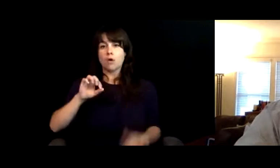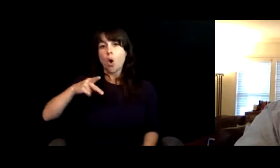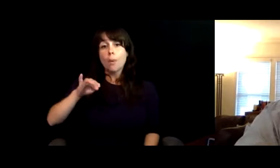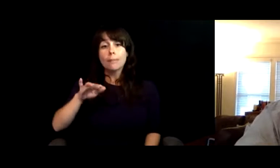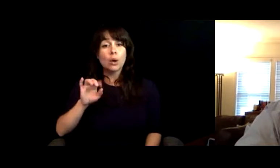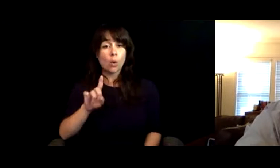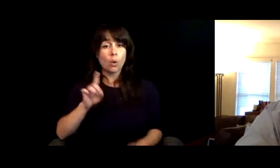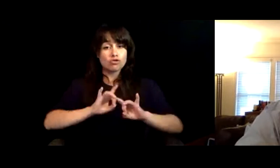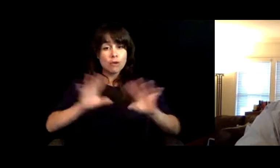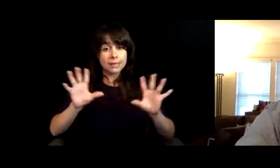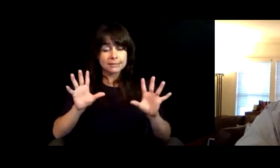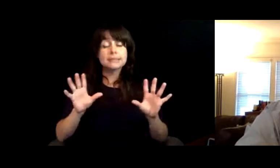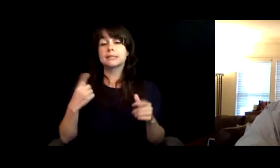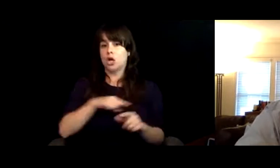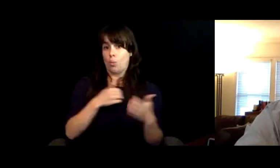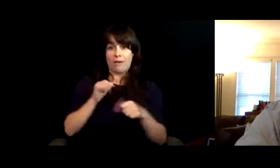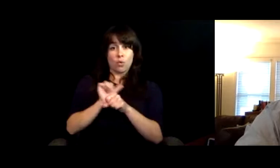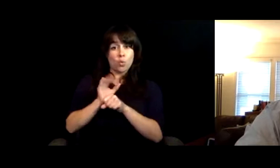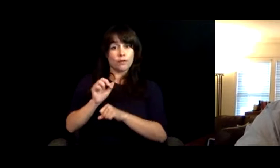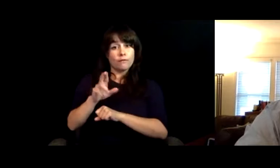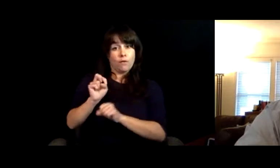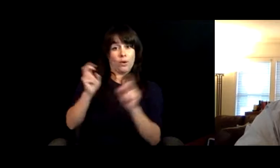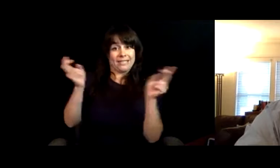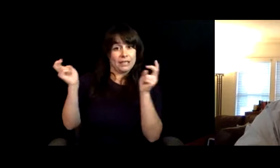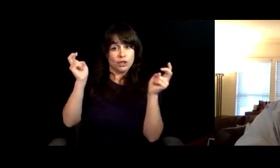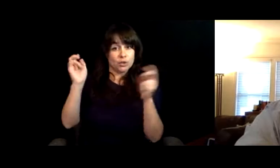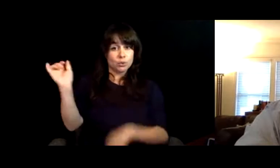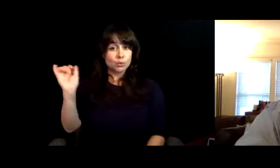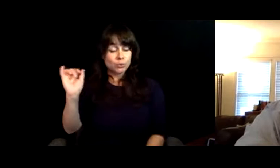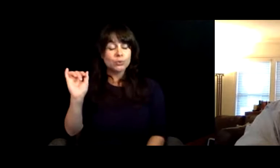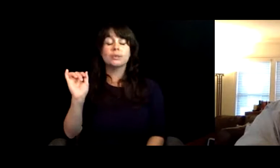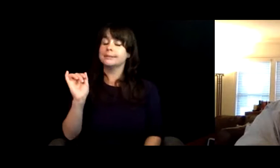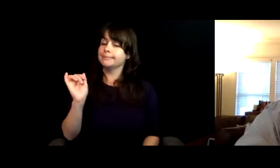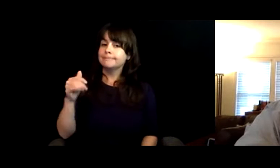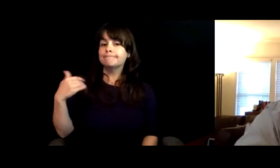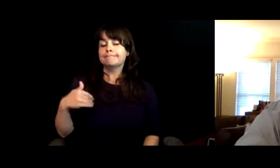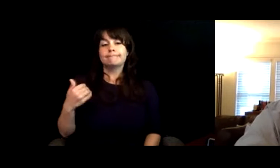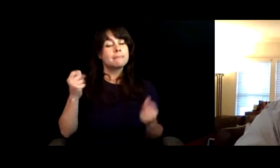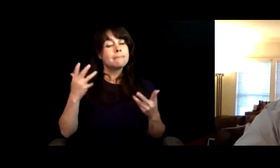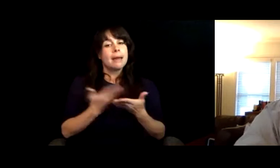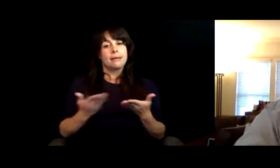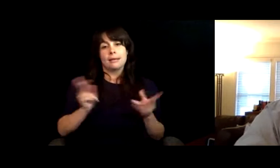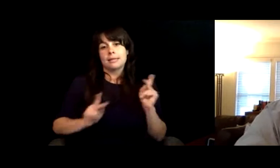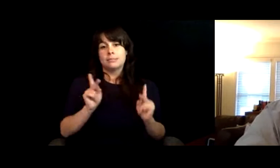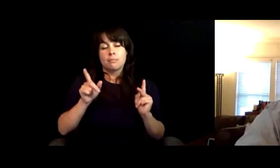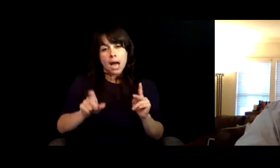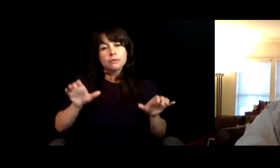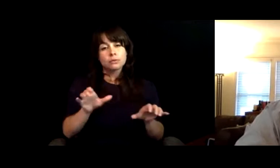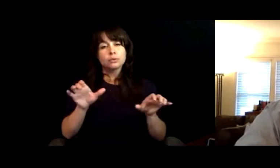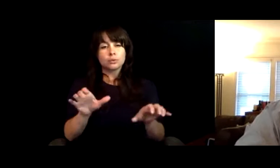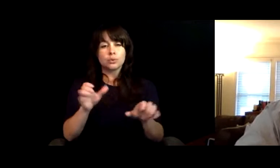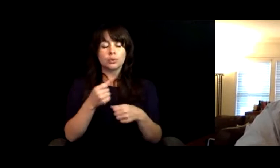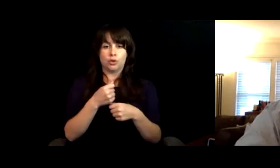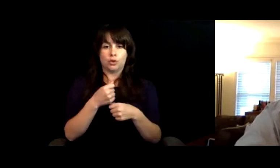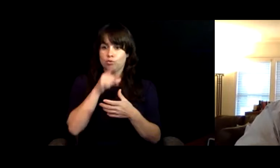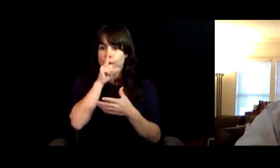have workforce issues, as you know. There are other things for people to do that make the kind of